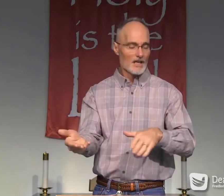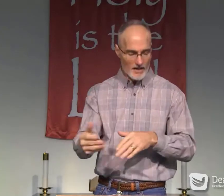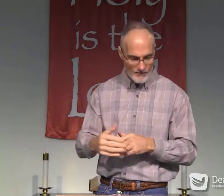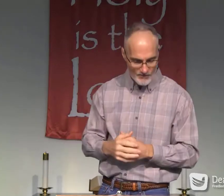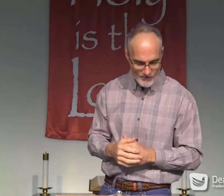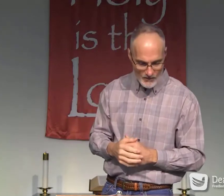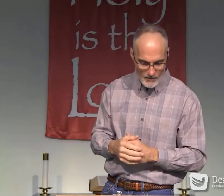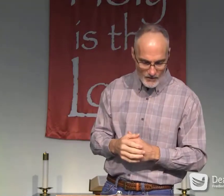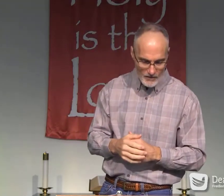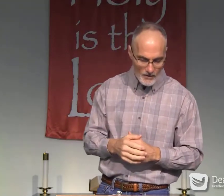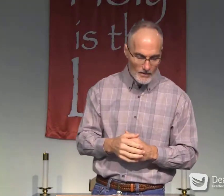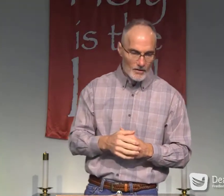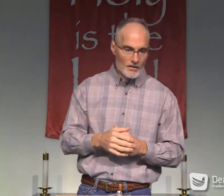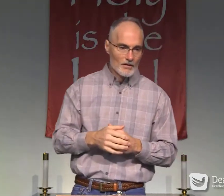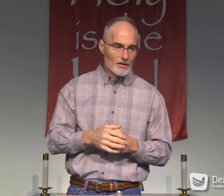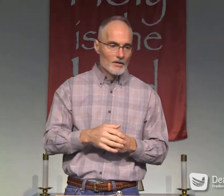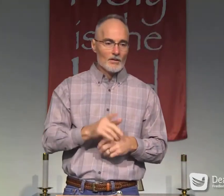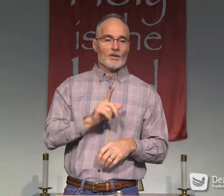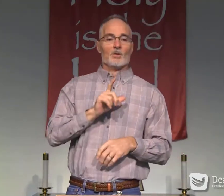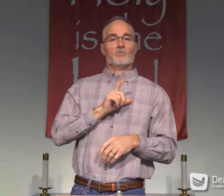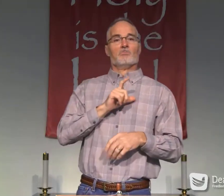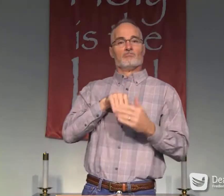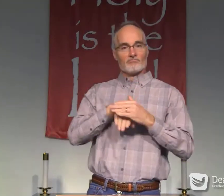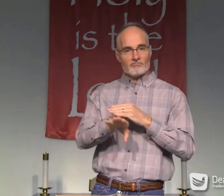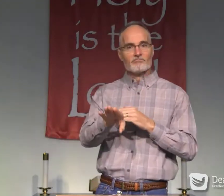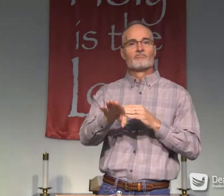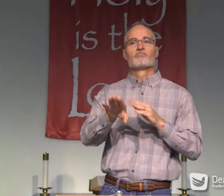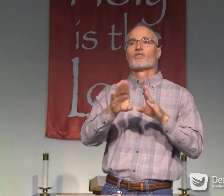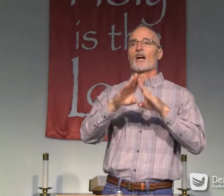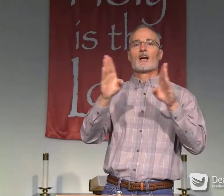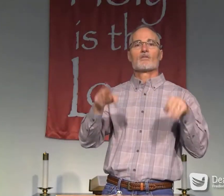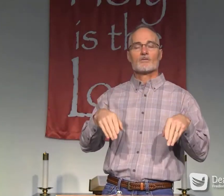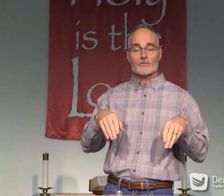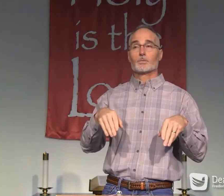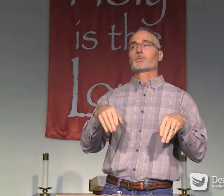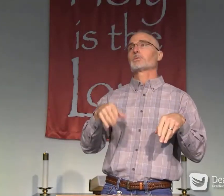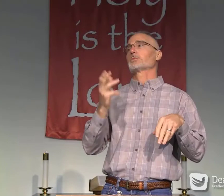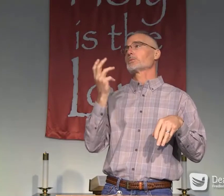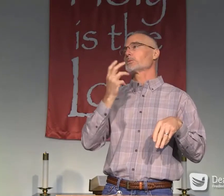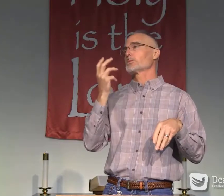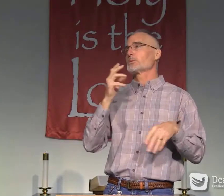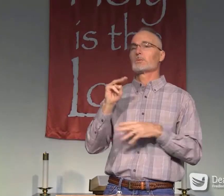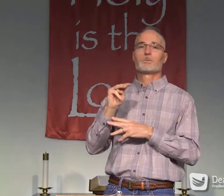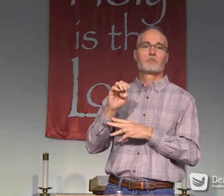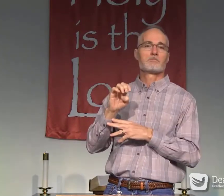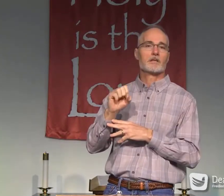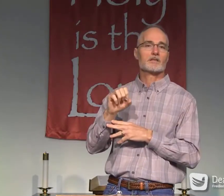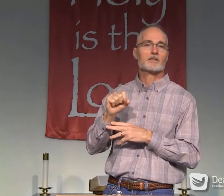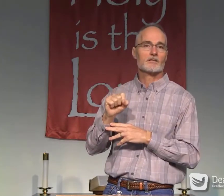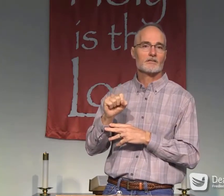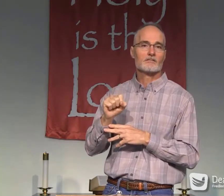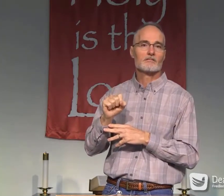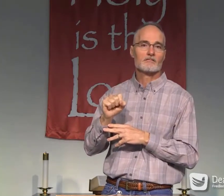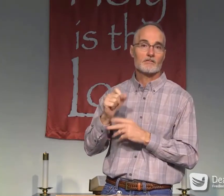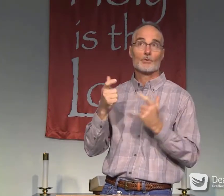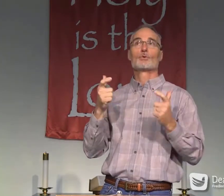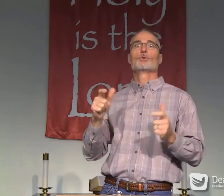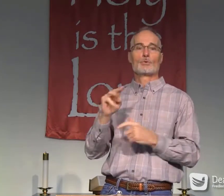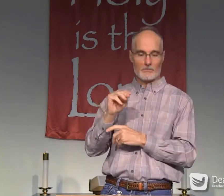called the police, and found that she had passed away. When the police went into her house, it was